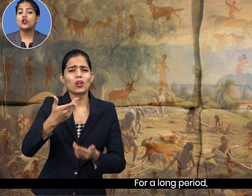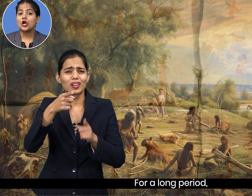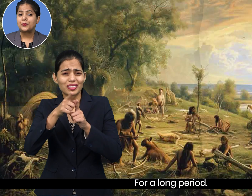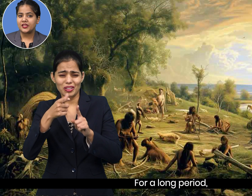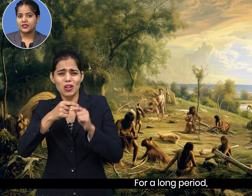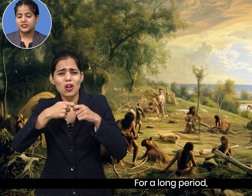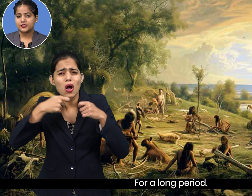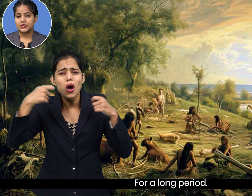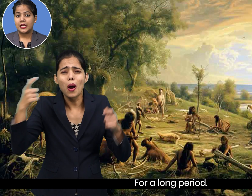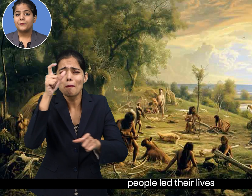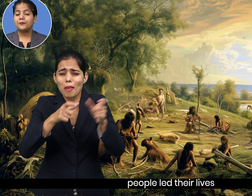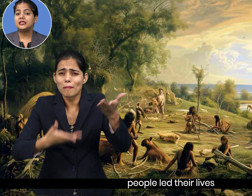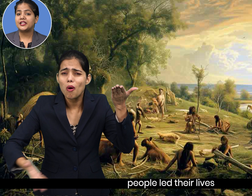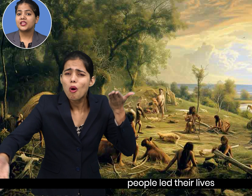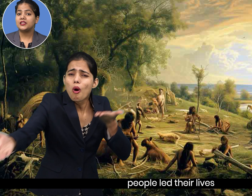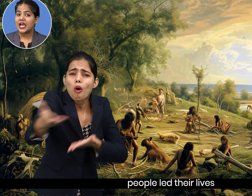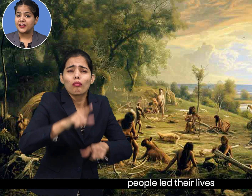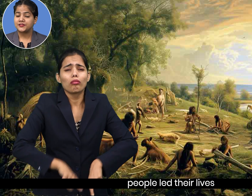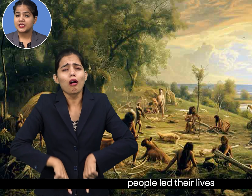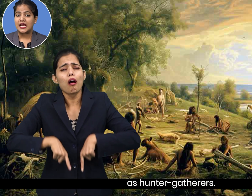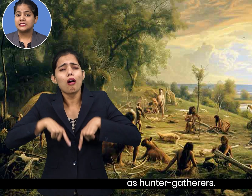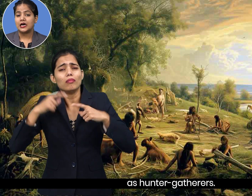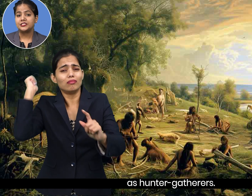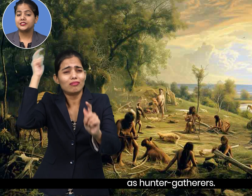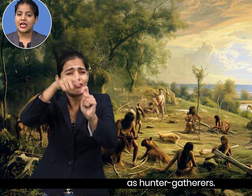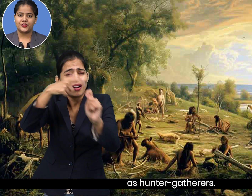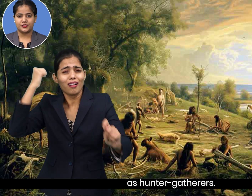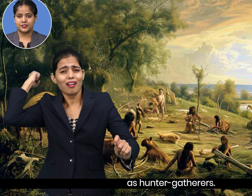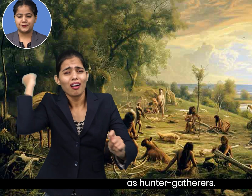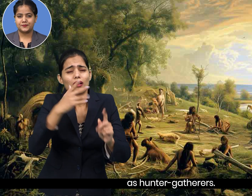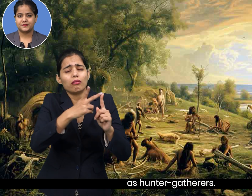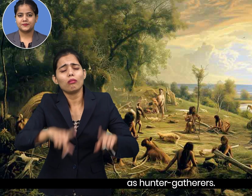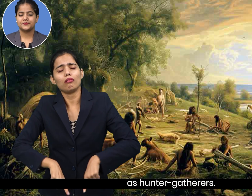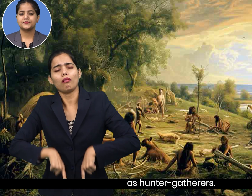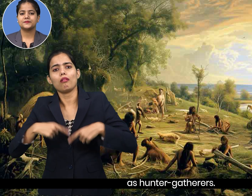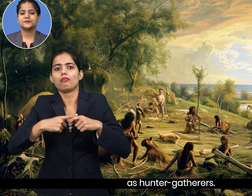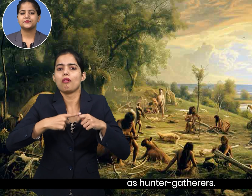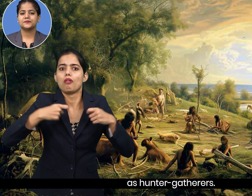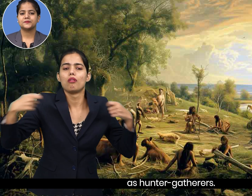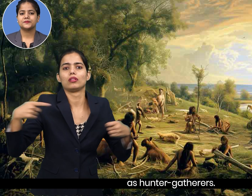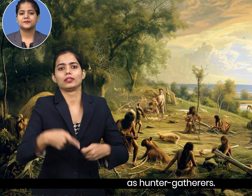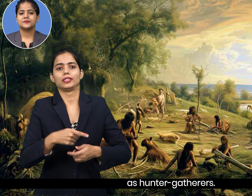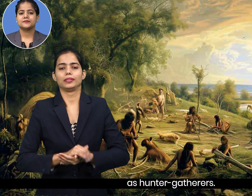For a long period, people led their lives as hunter-gatherers.